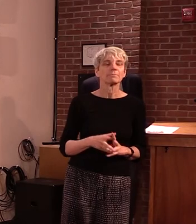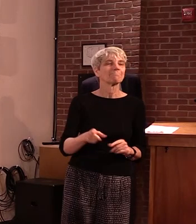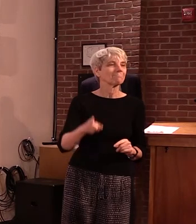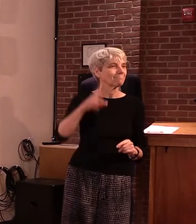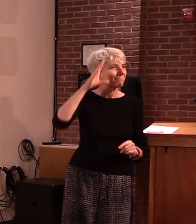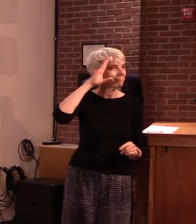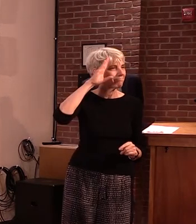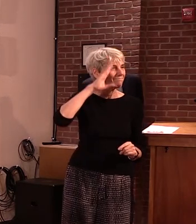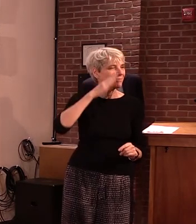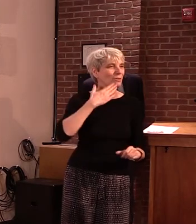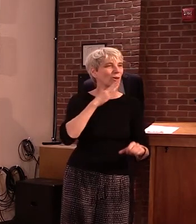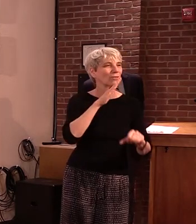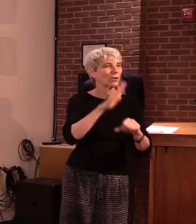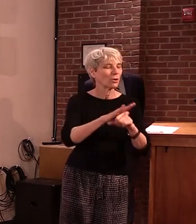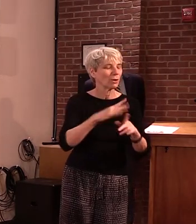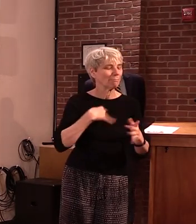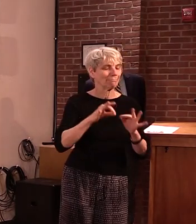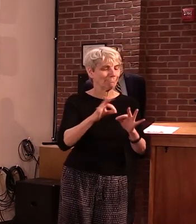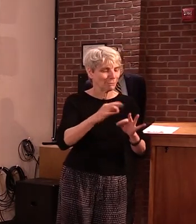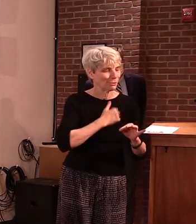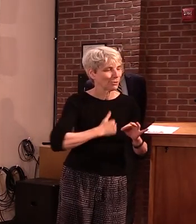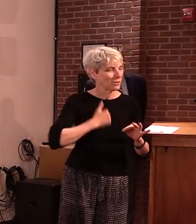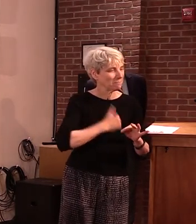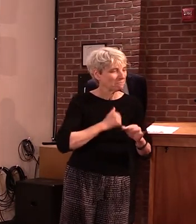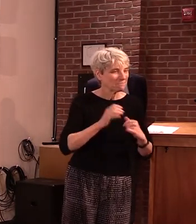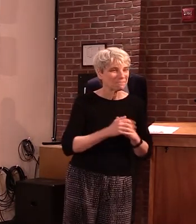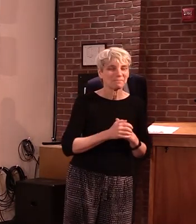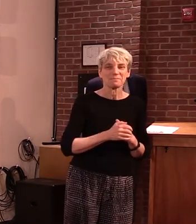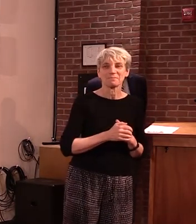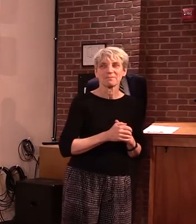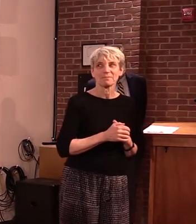Hey, good afternoon. Sorry for the delay there.